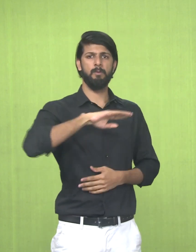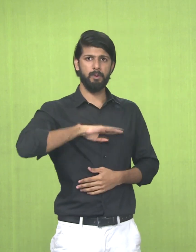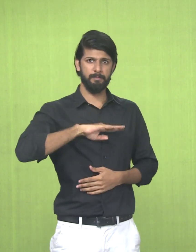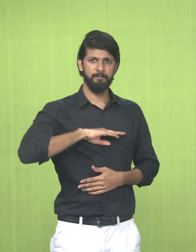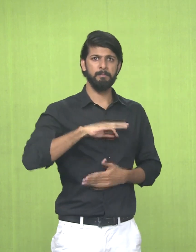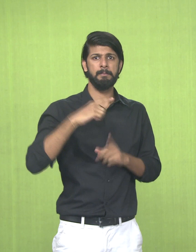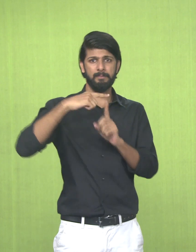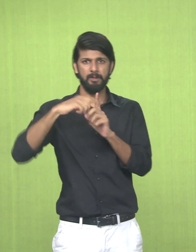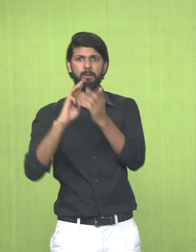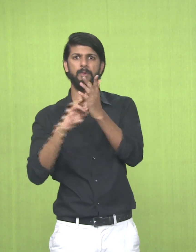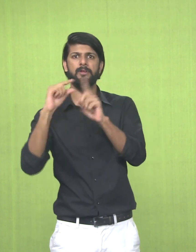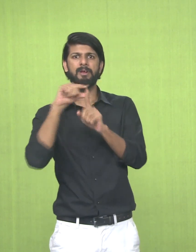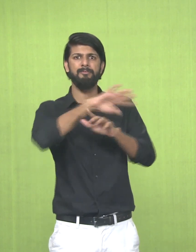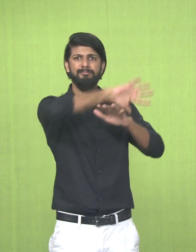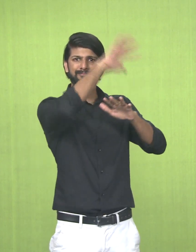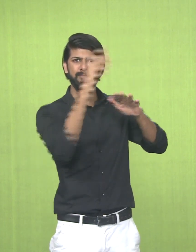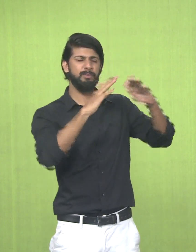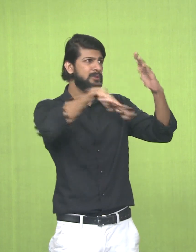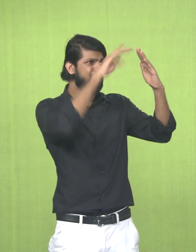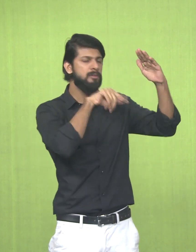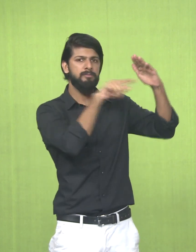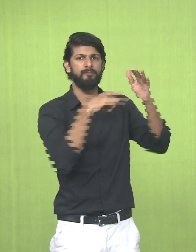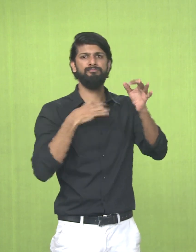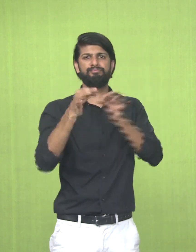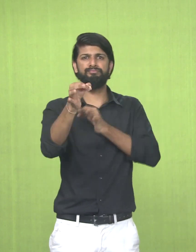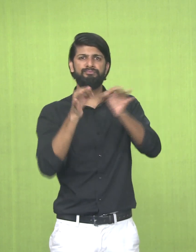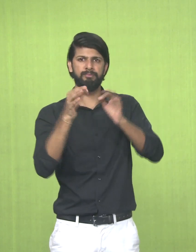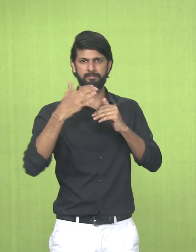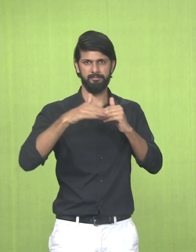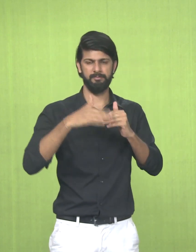Bagh caves, which were in Maharashtra and Madhya Pradesh.